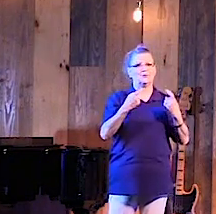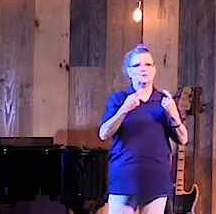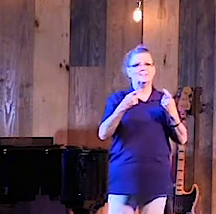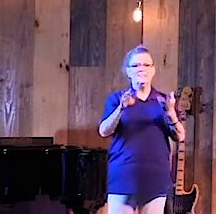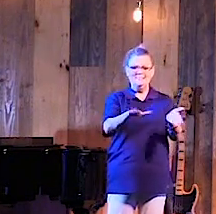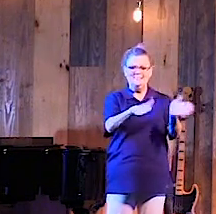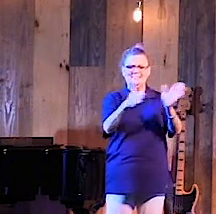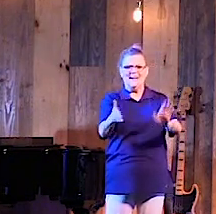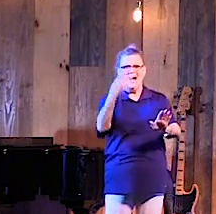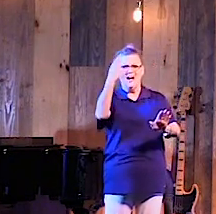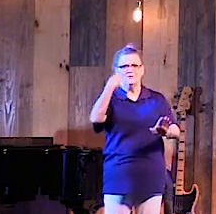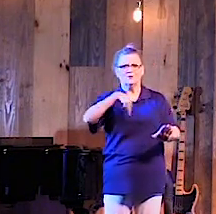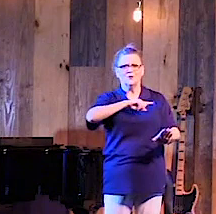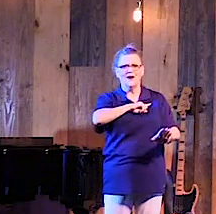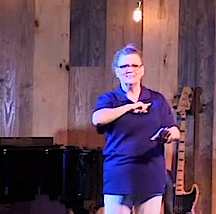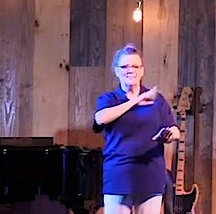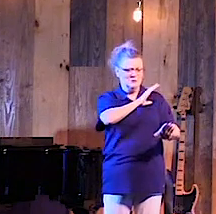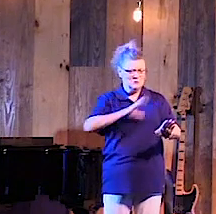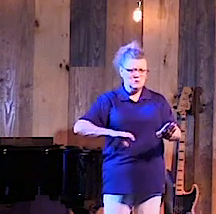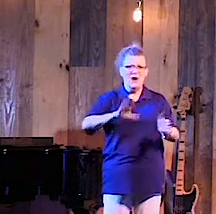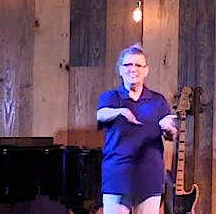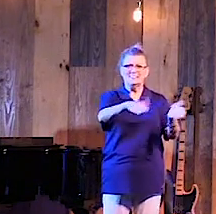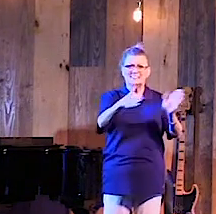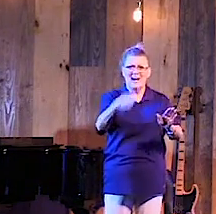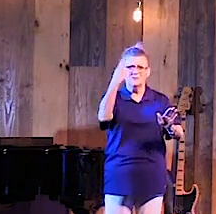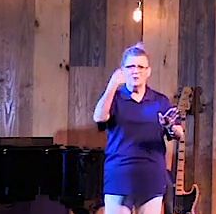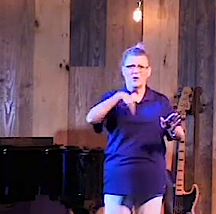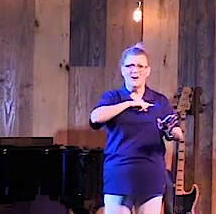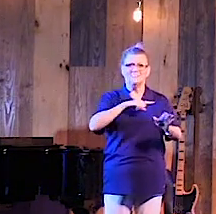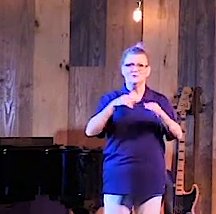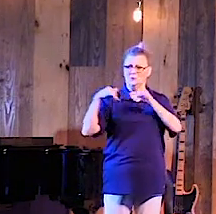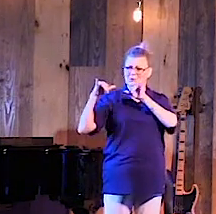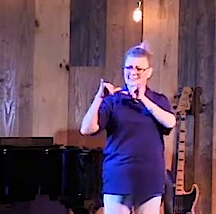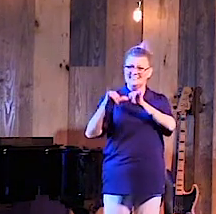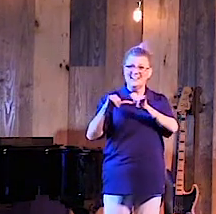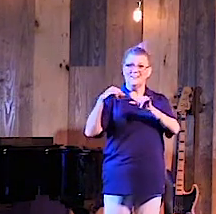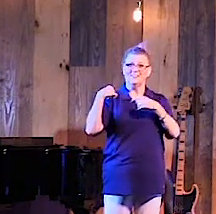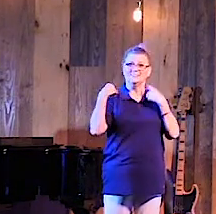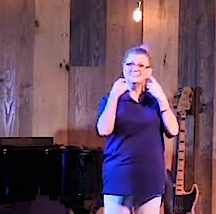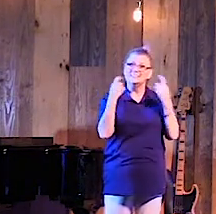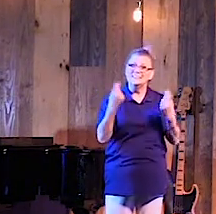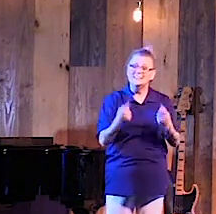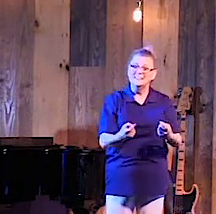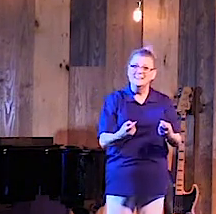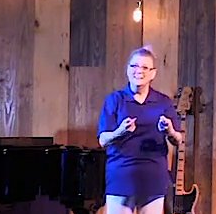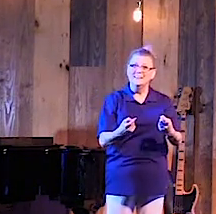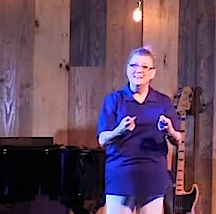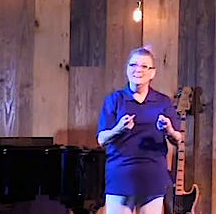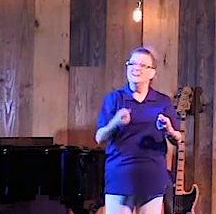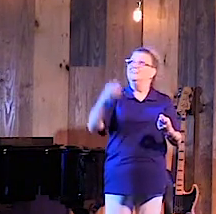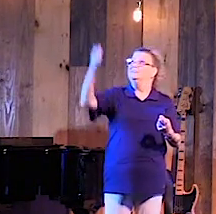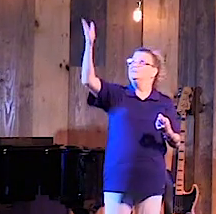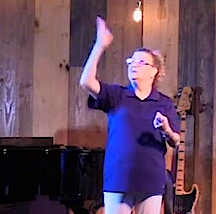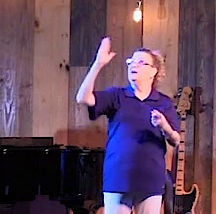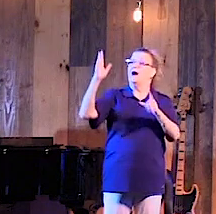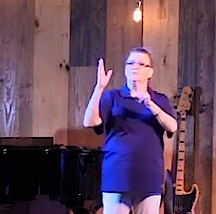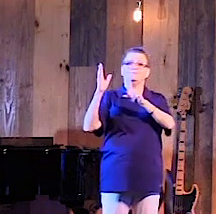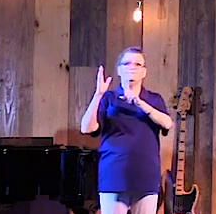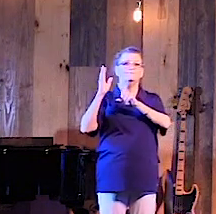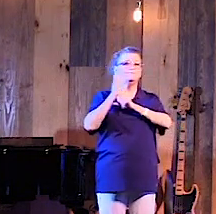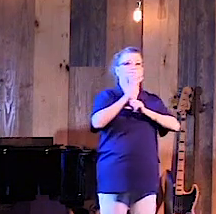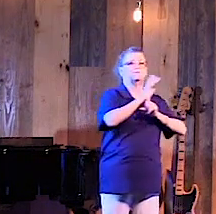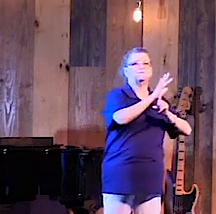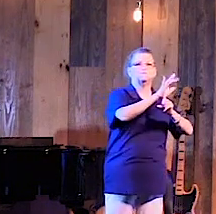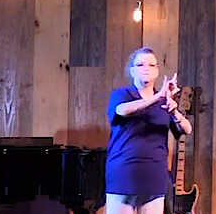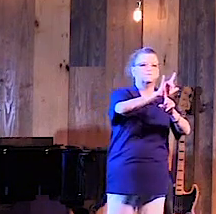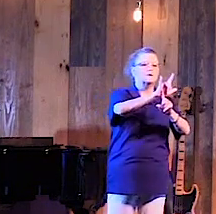us. That to be demonstrate means to put on display. And God put his love on display when Jesus got upon the cross. But